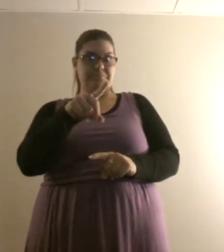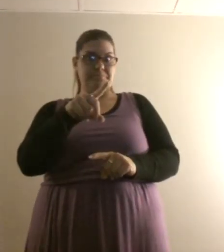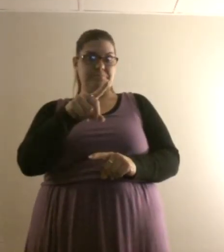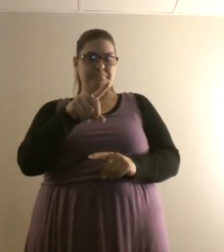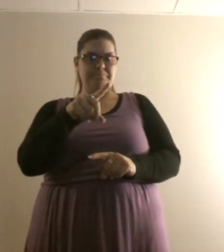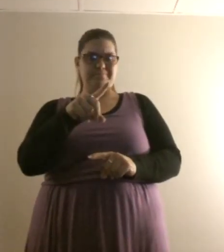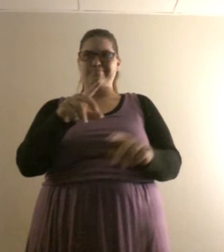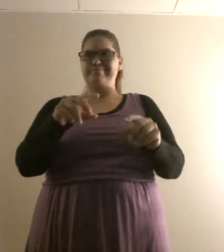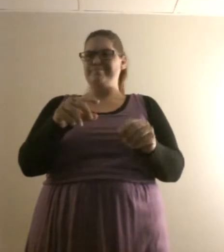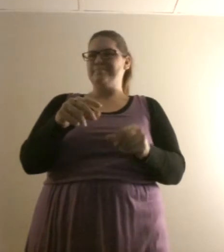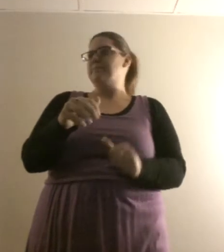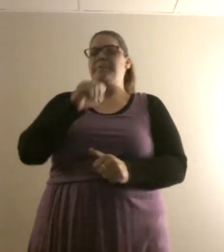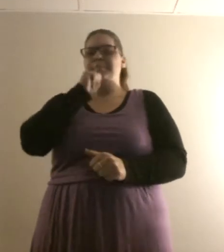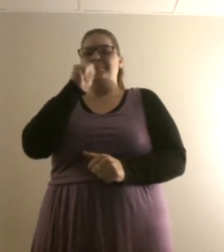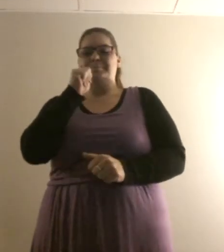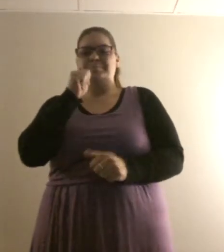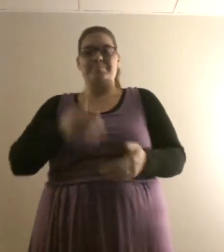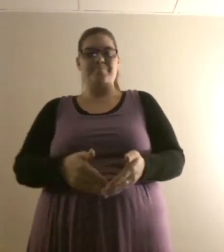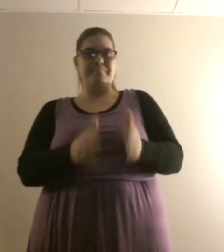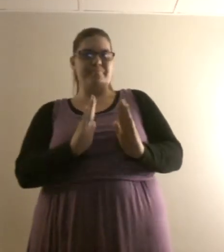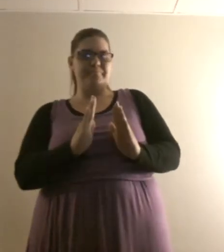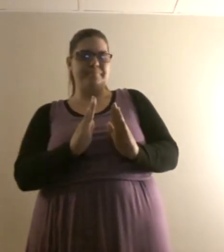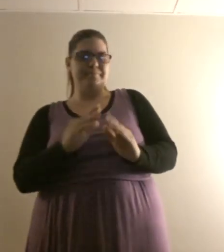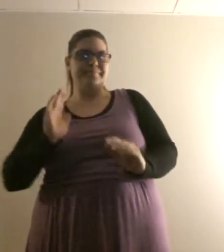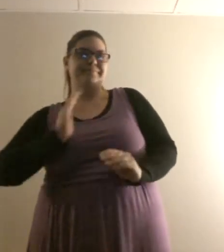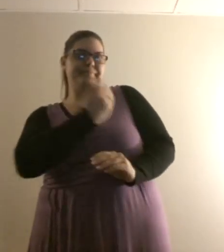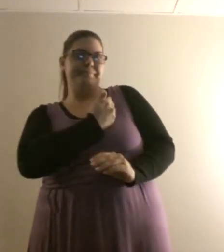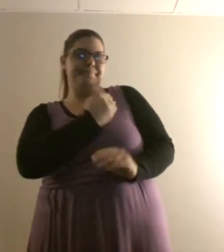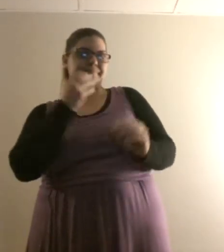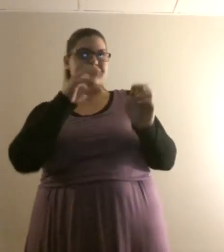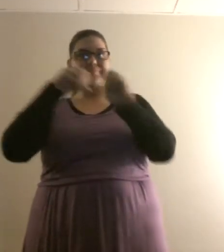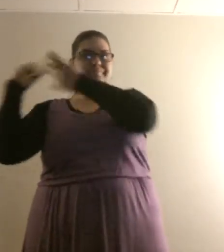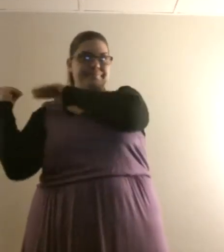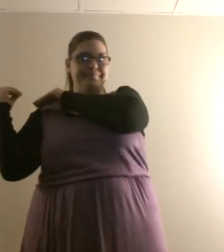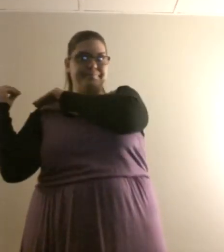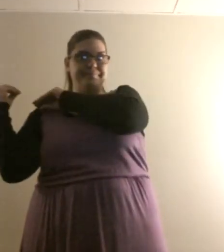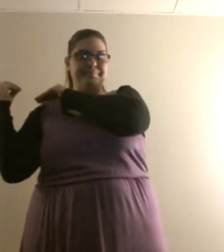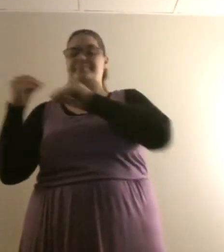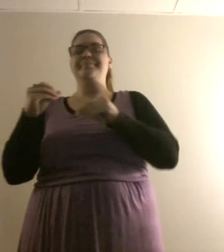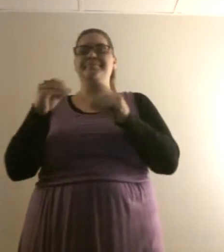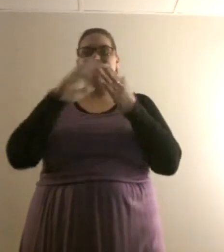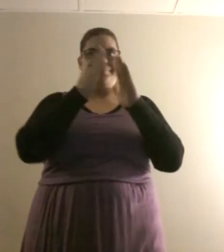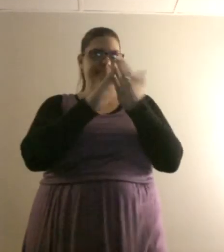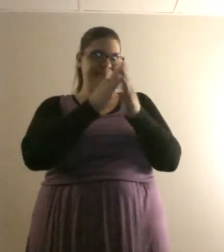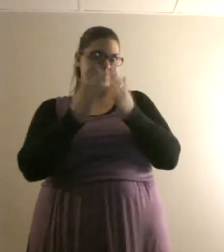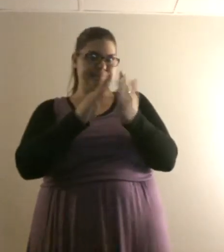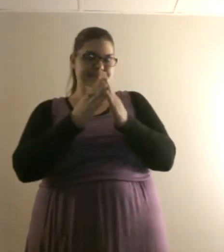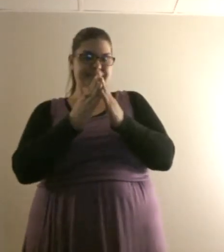let us leave peacefully, we're going to destroy the city before we leave, or before you come in and take it over. So Washington was